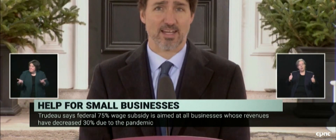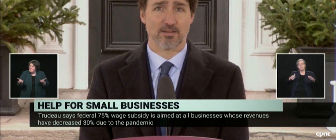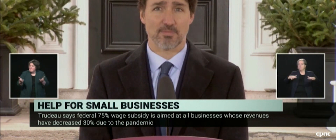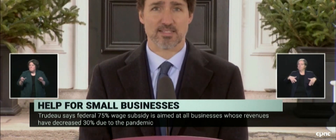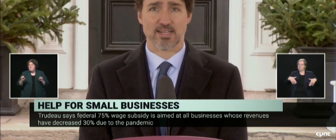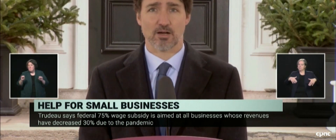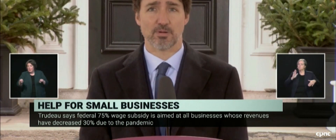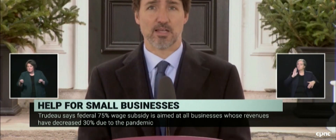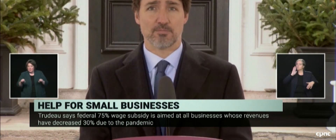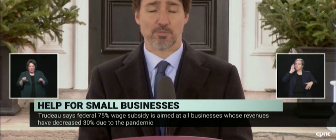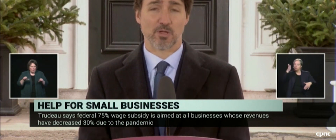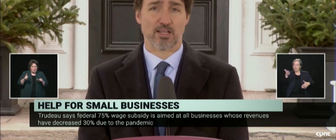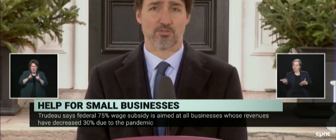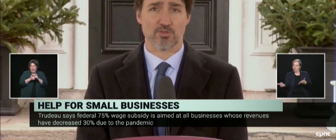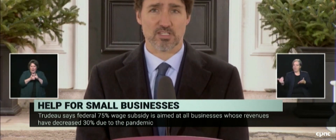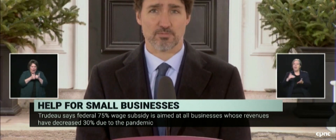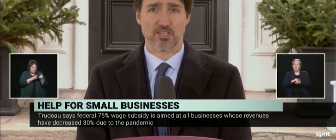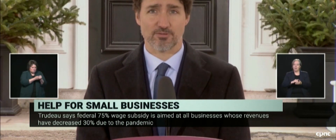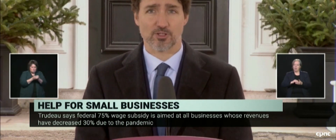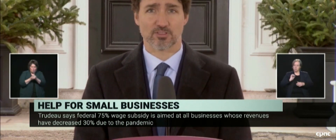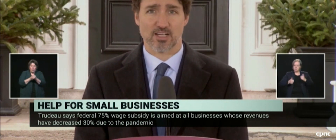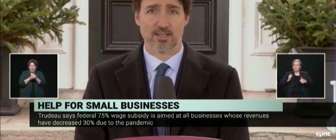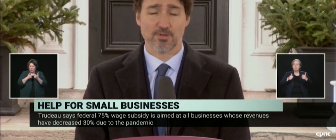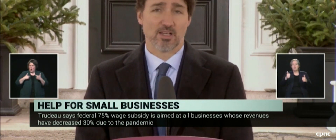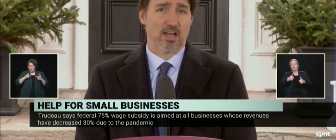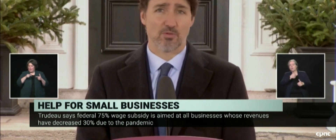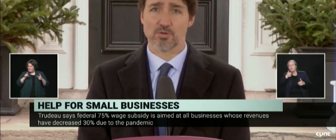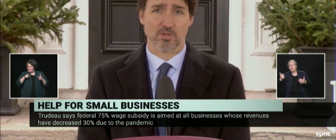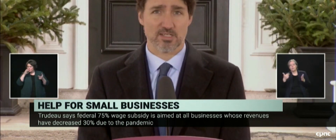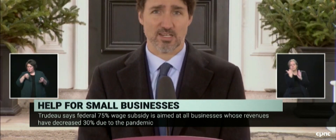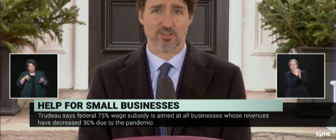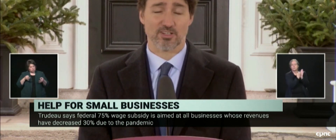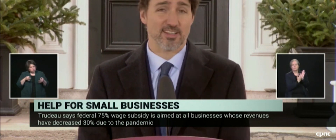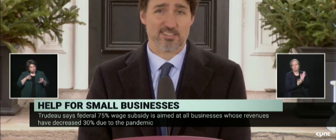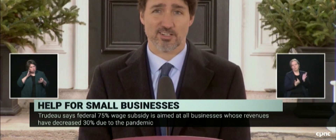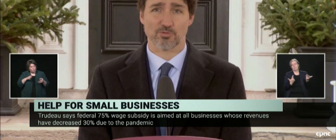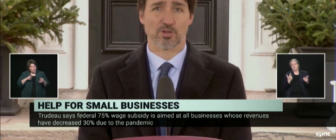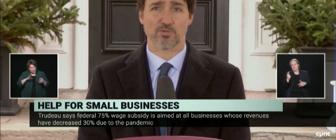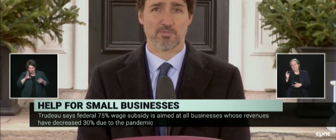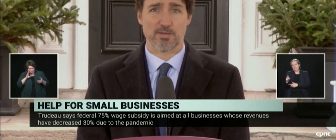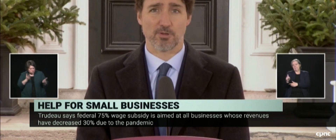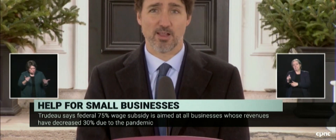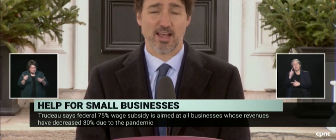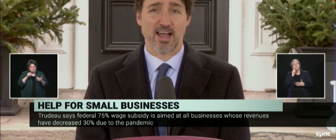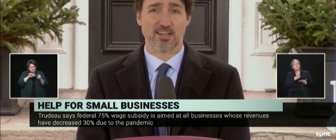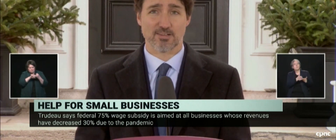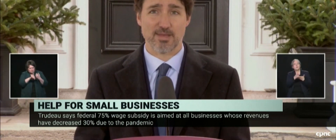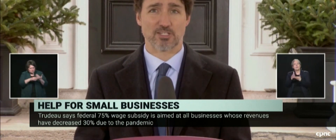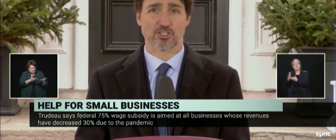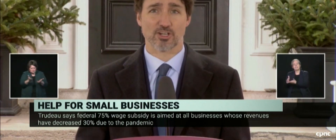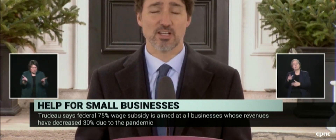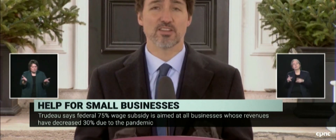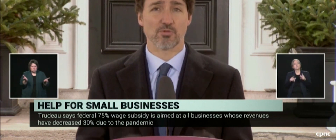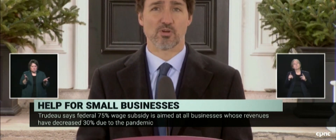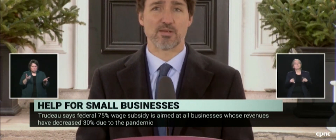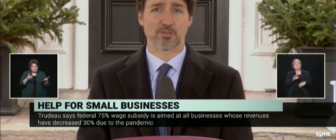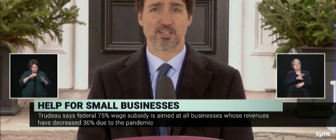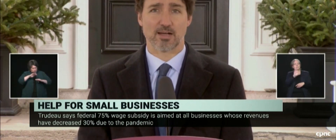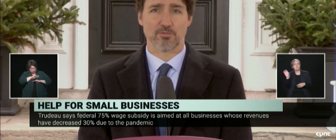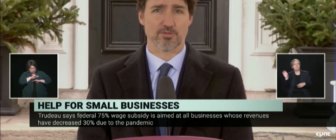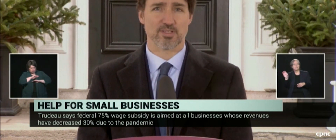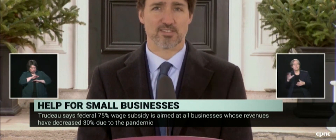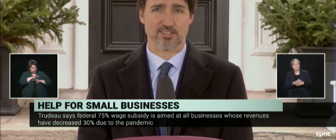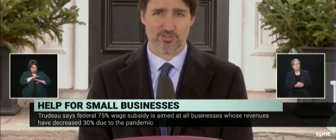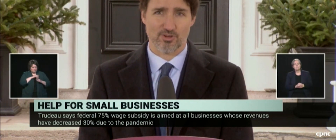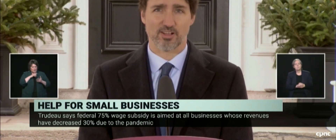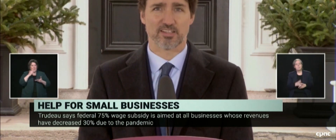we can and must help people get through this difficult time? We will continue to listen and work with people to make sure that we're able to